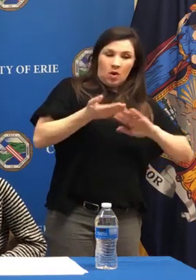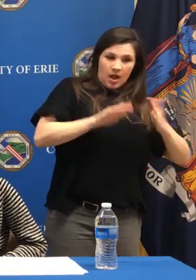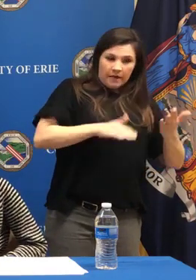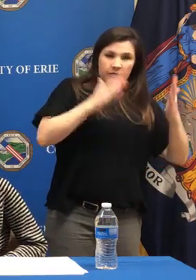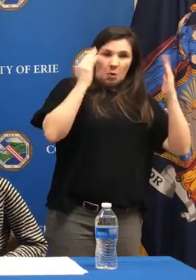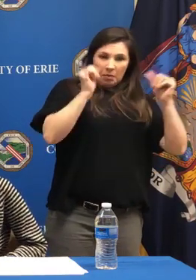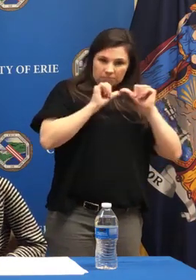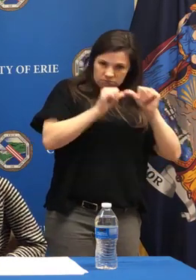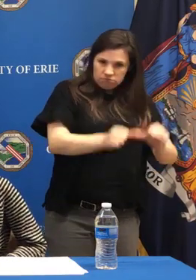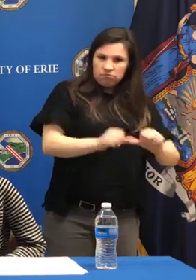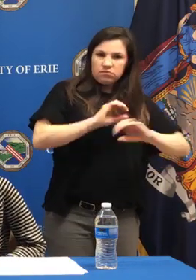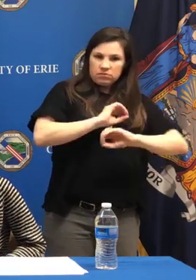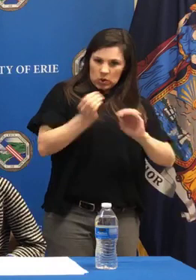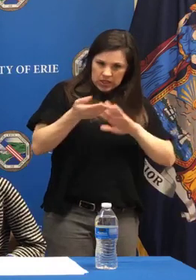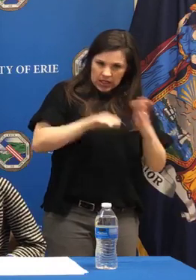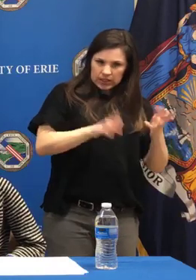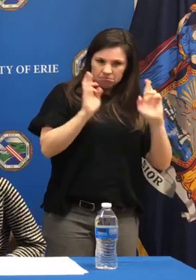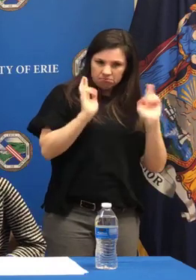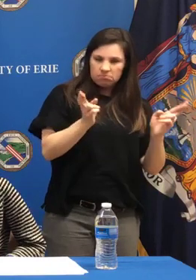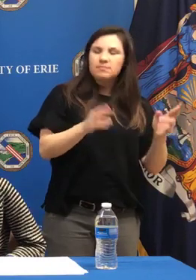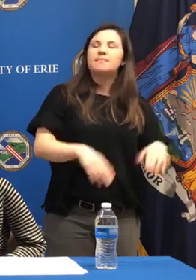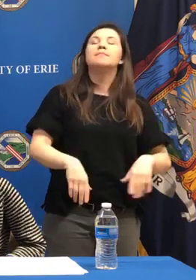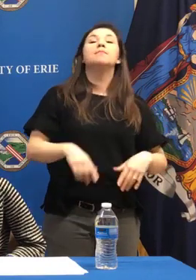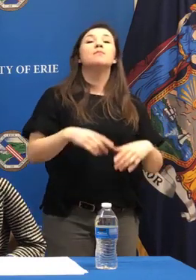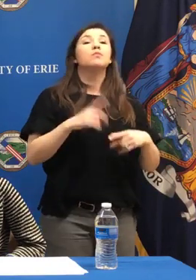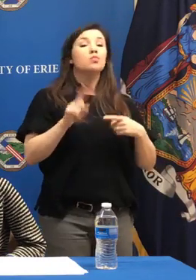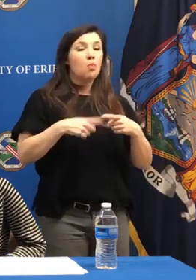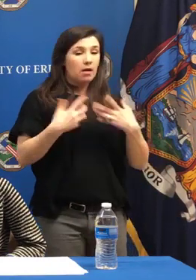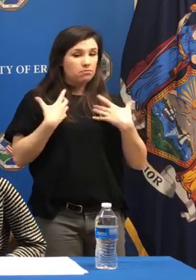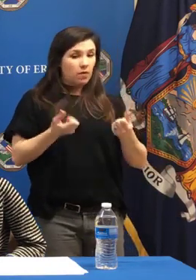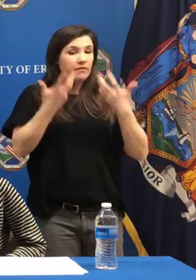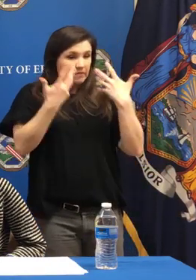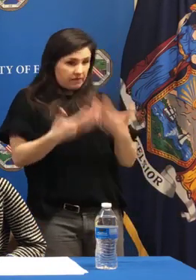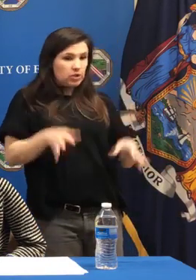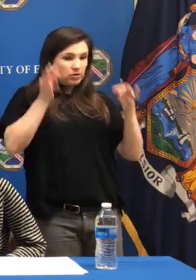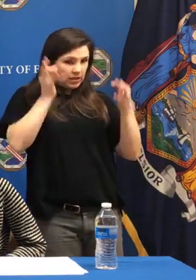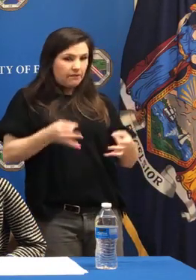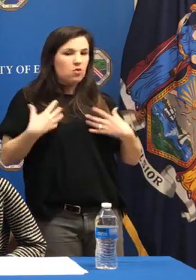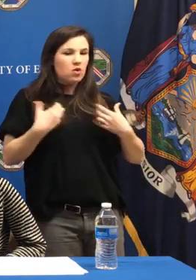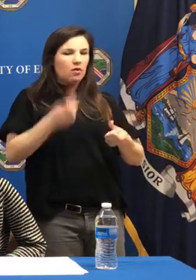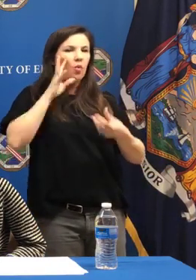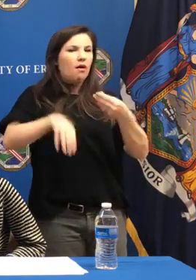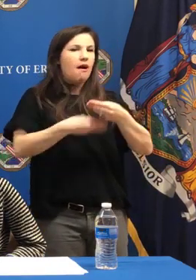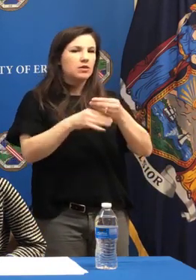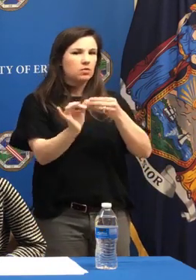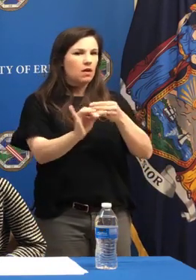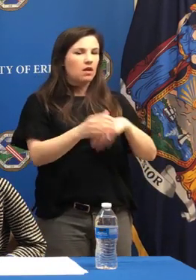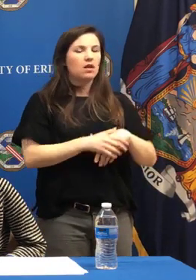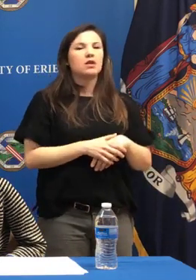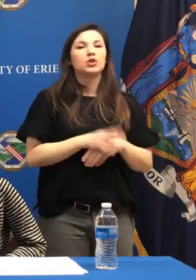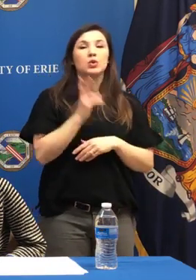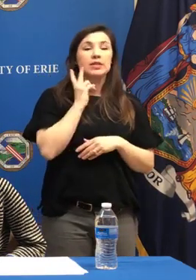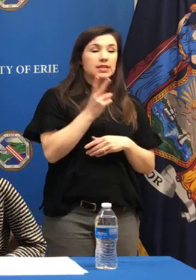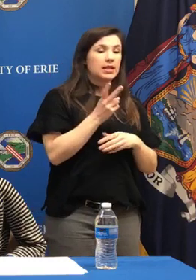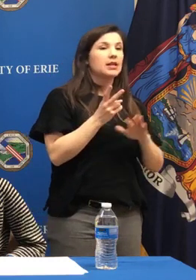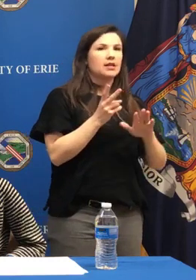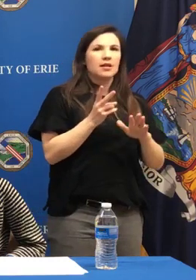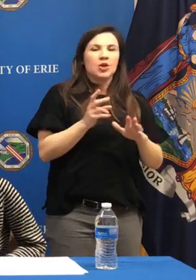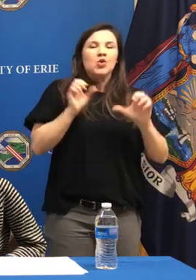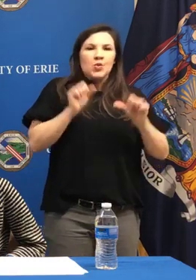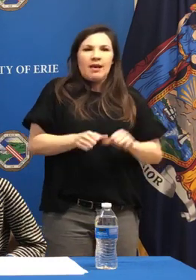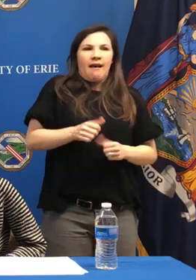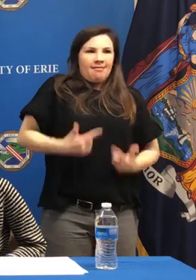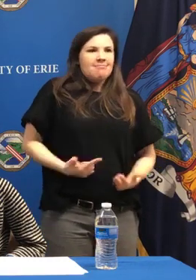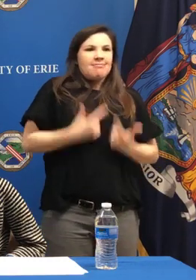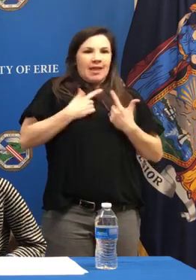going. And as soon as we have recovereds that we know are definitely recovered, those will be added as well, so people can see that you actually can live through